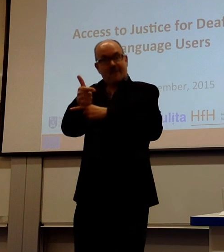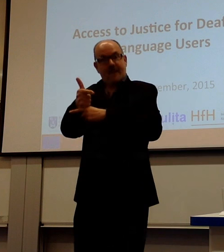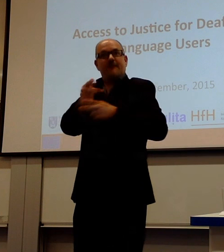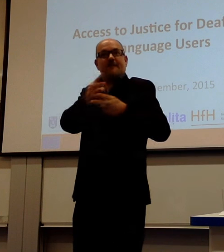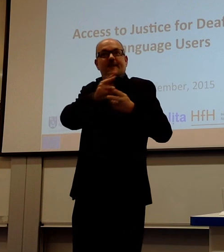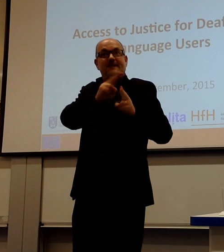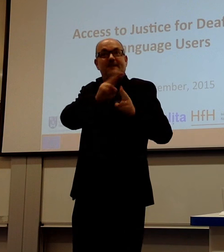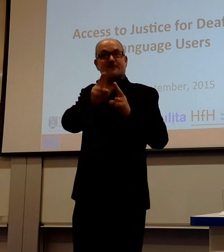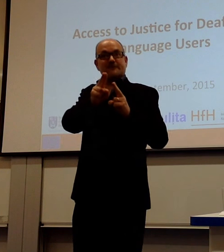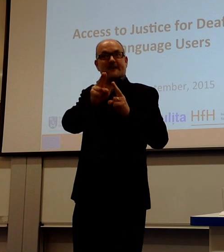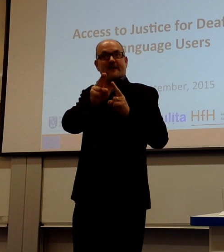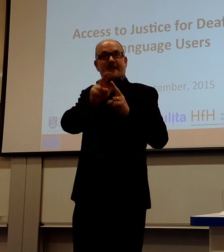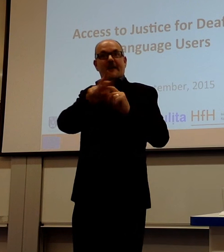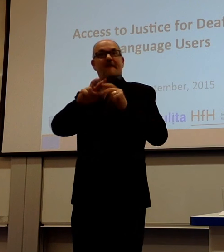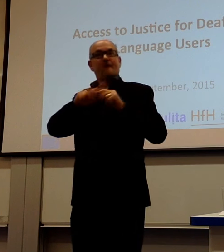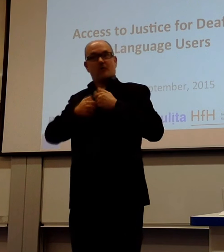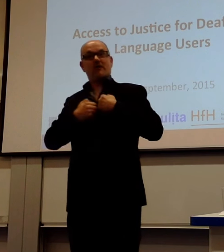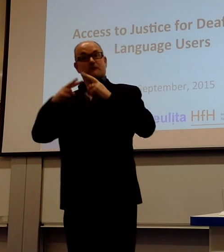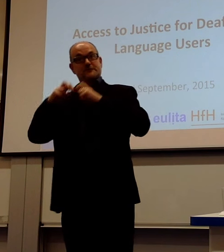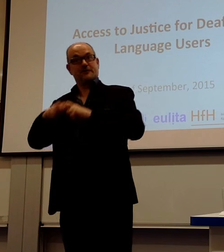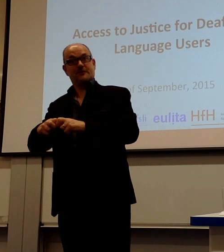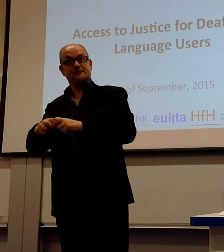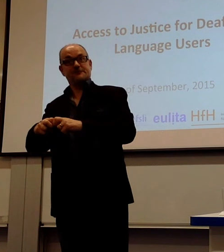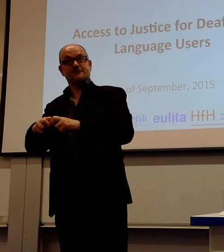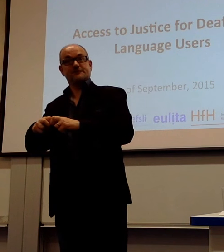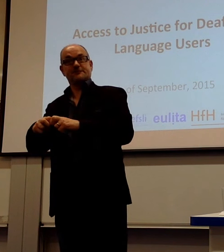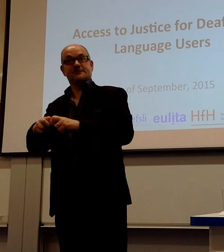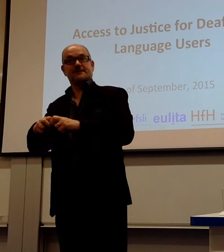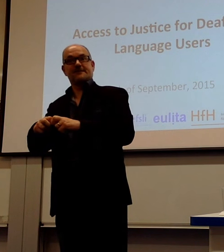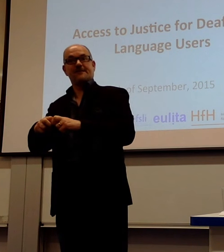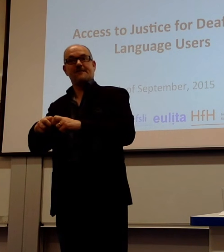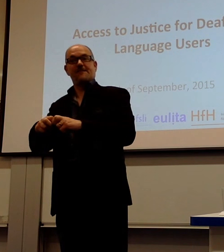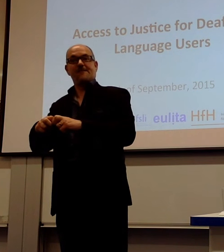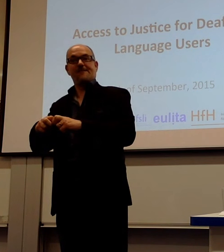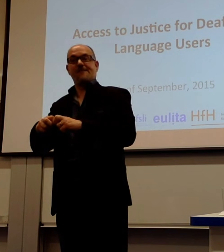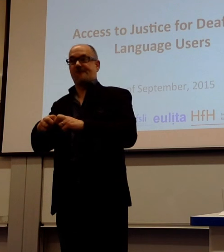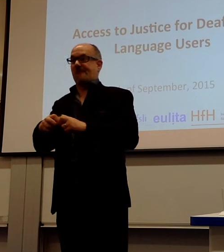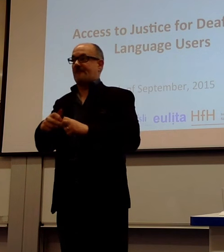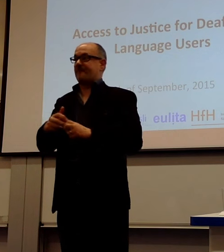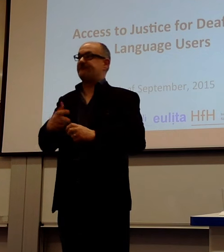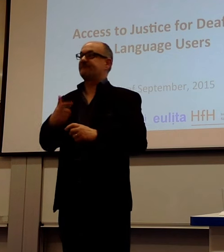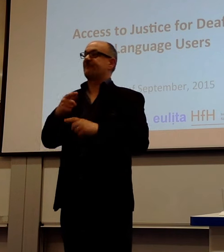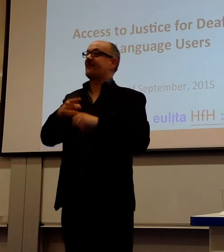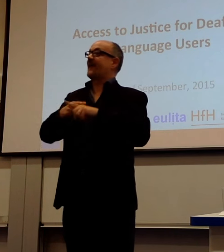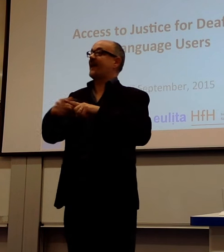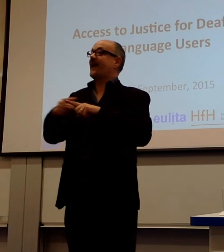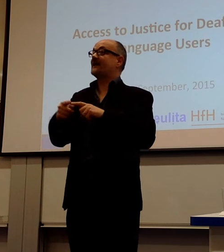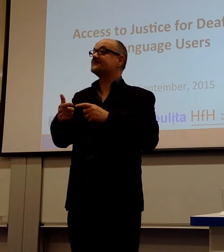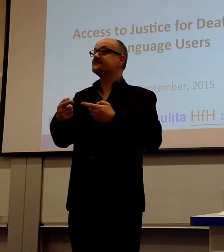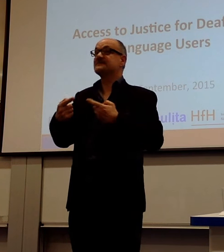courts already allowed the filming of interpreters for research and analysis